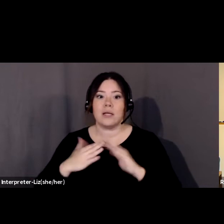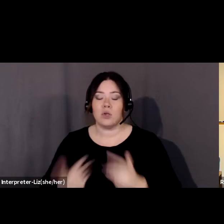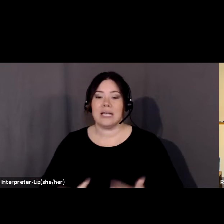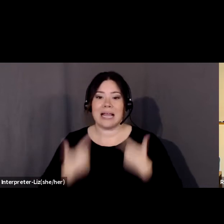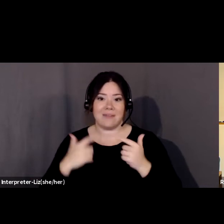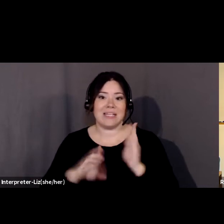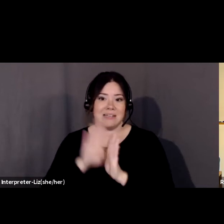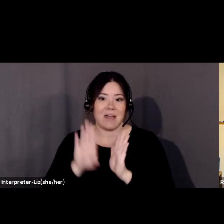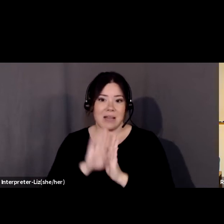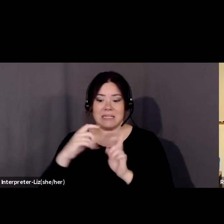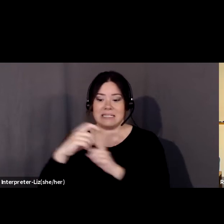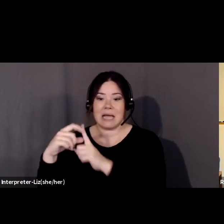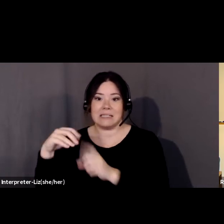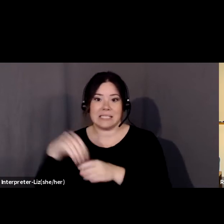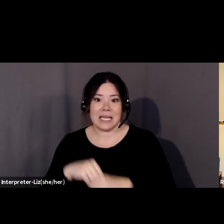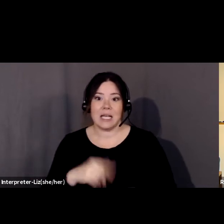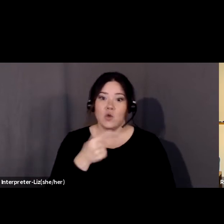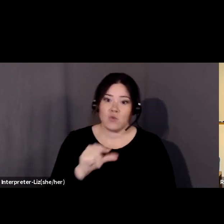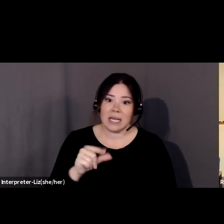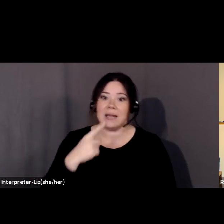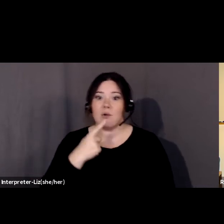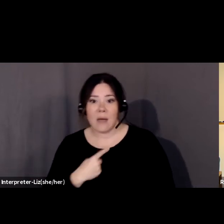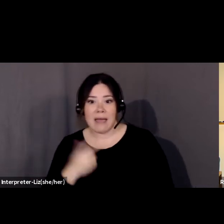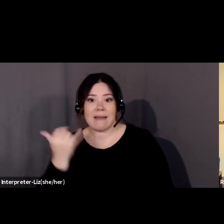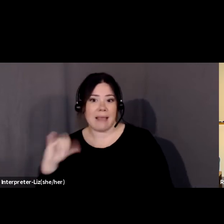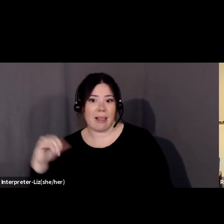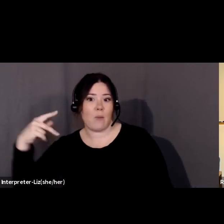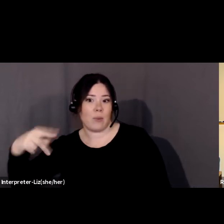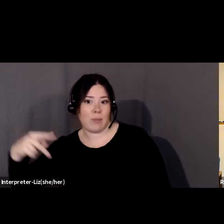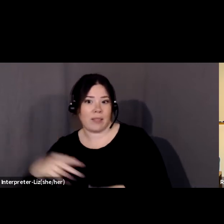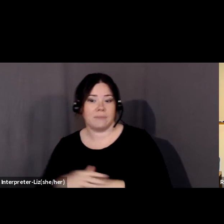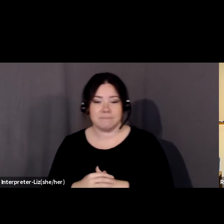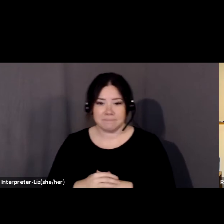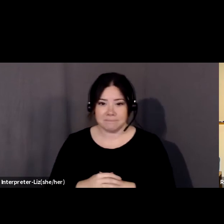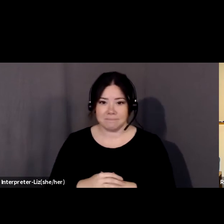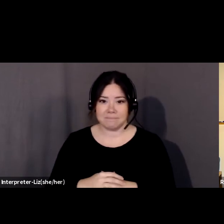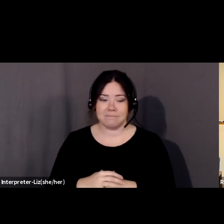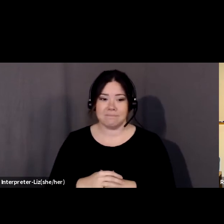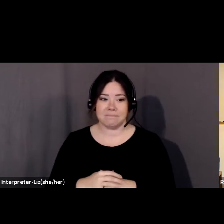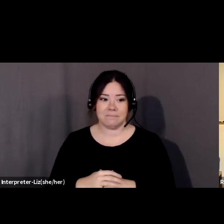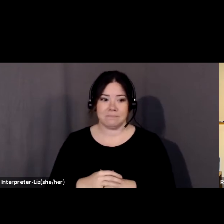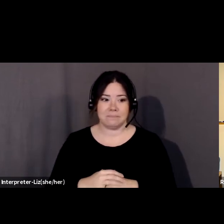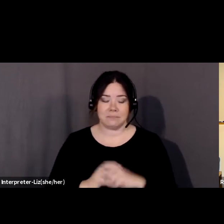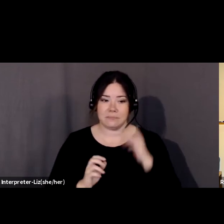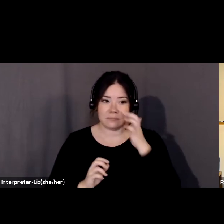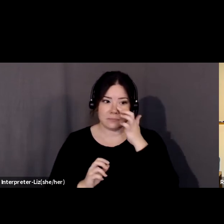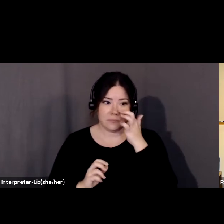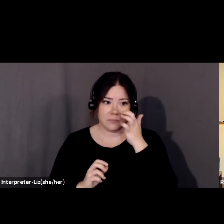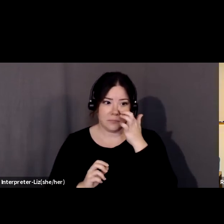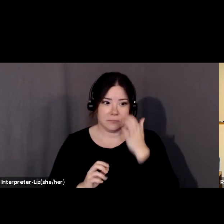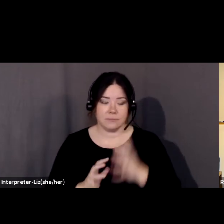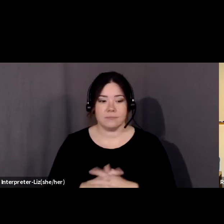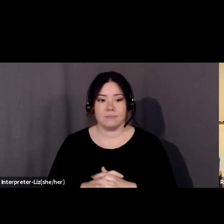in green and red, yellow, and purple.